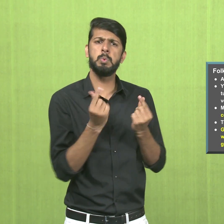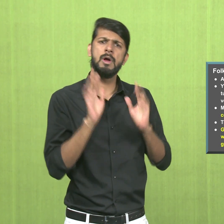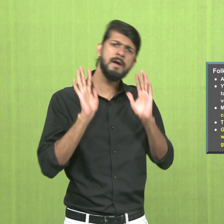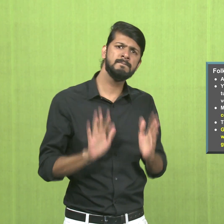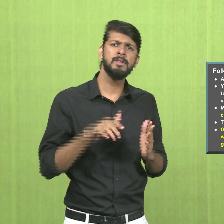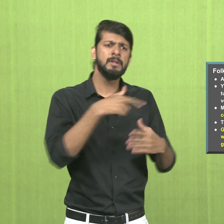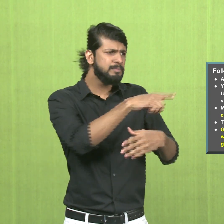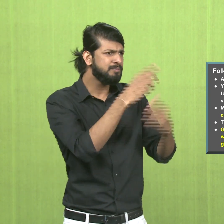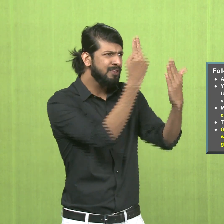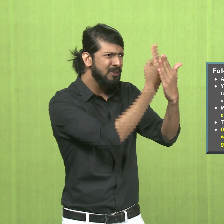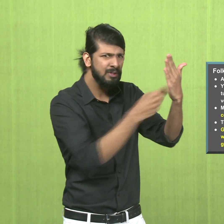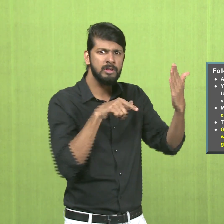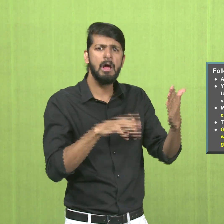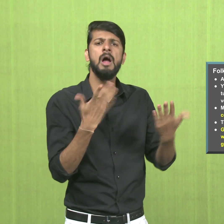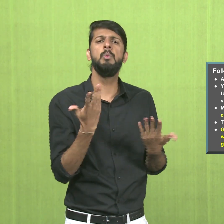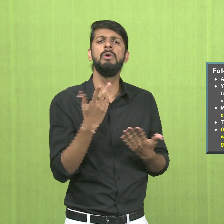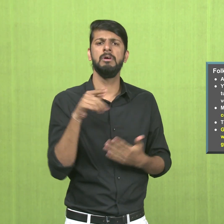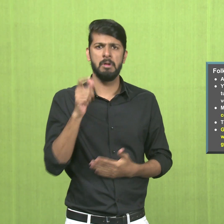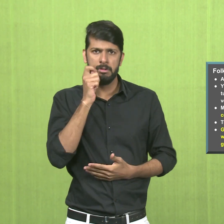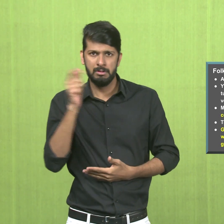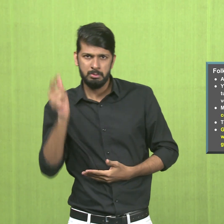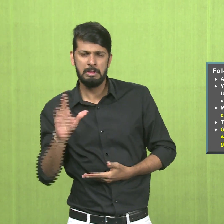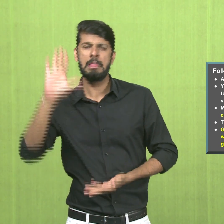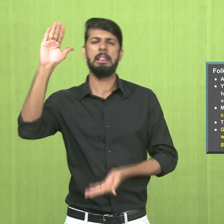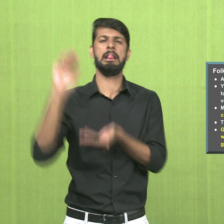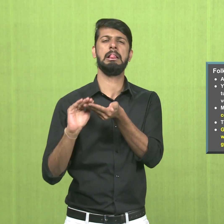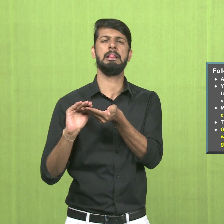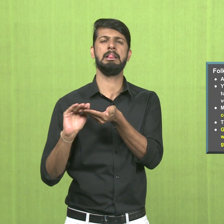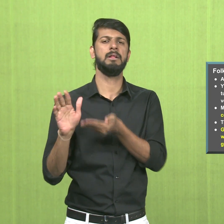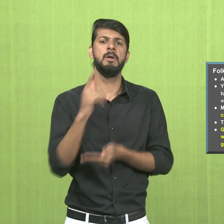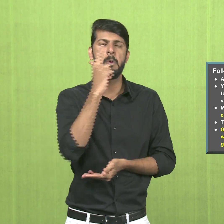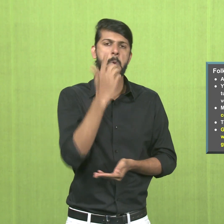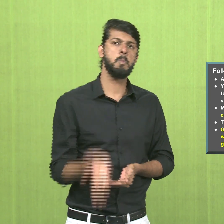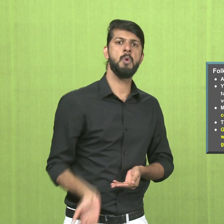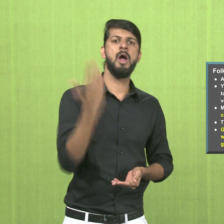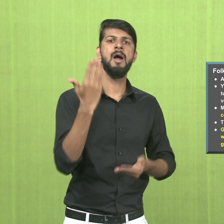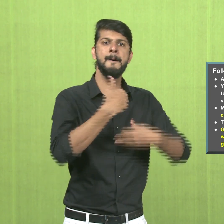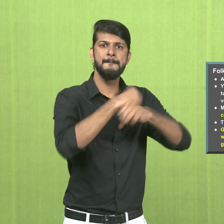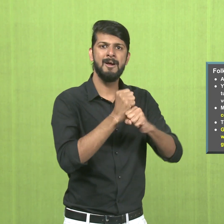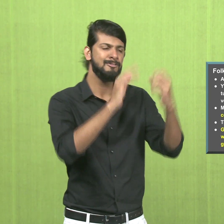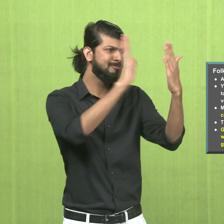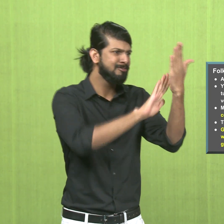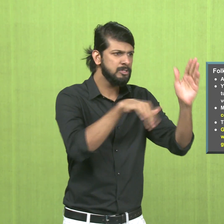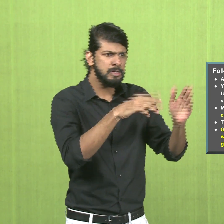One other unique thing about these kind of artwork is that these are usually executed by